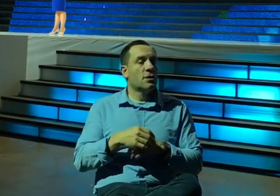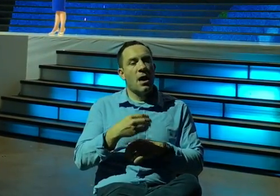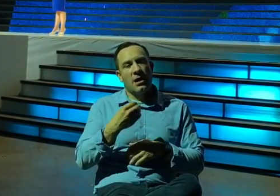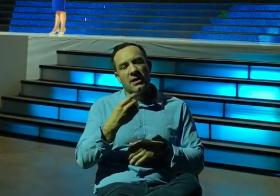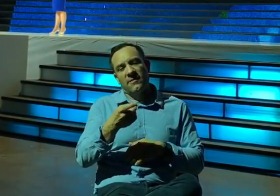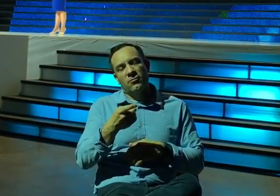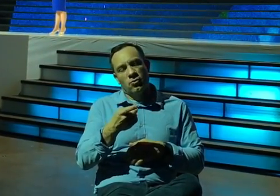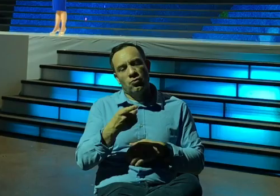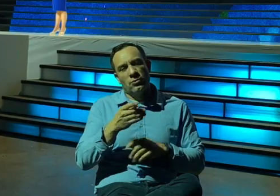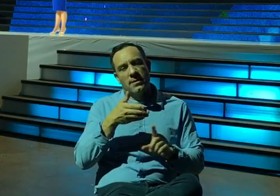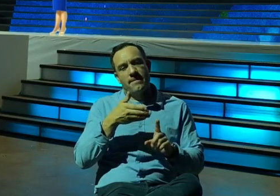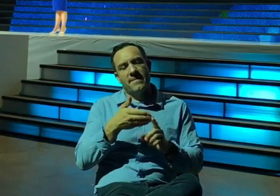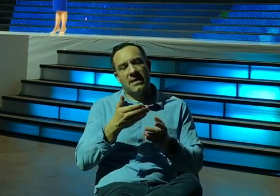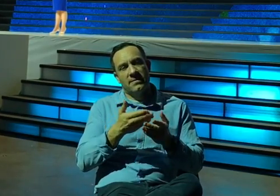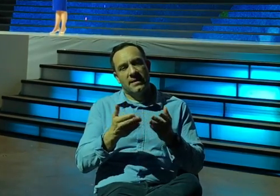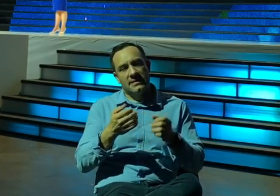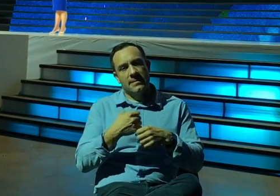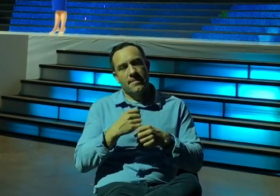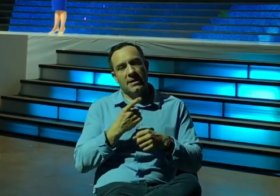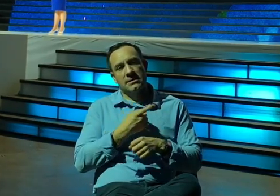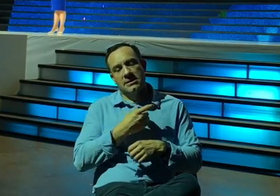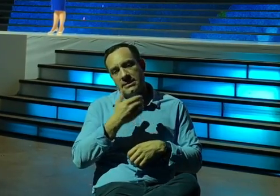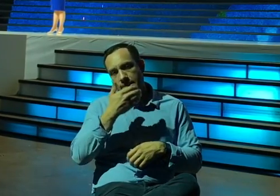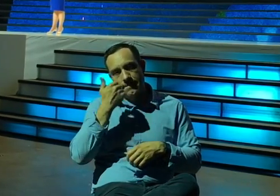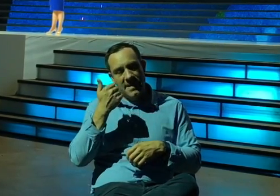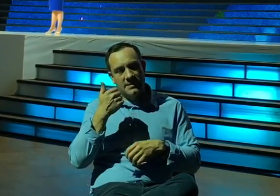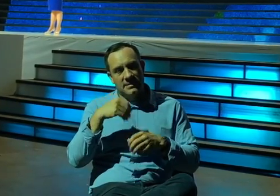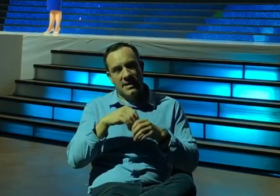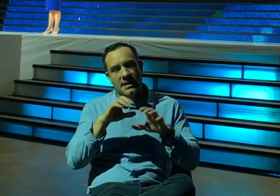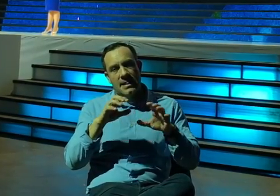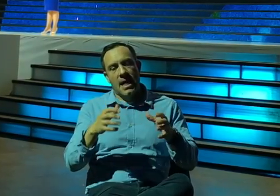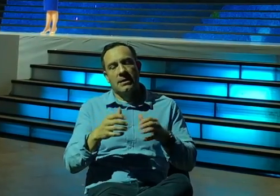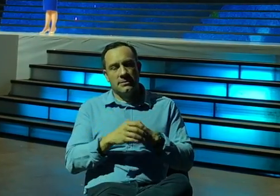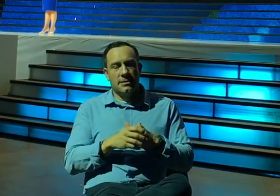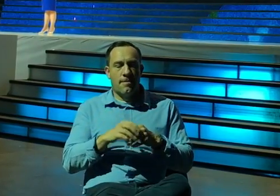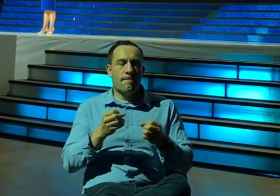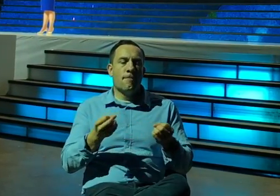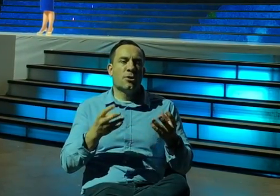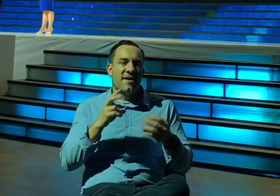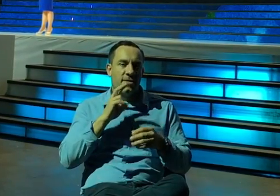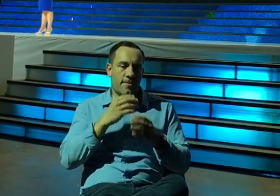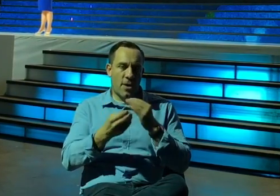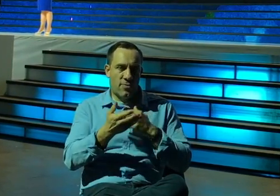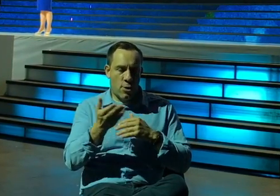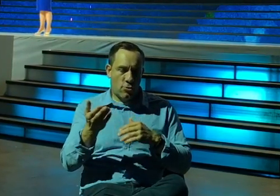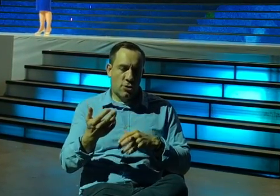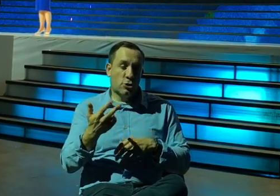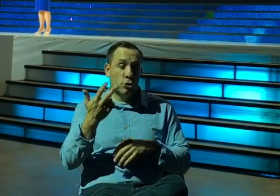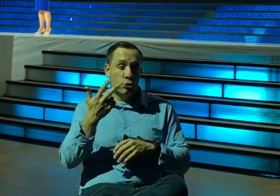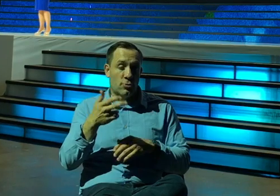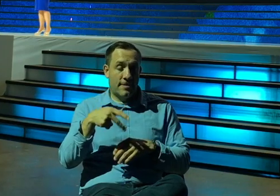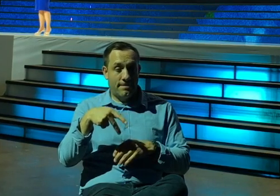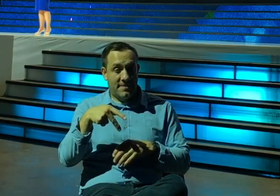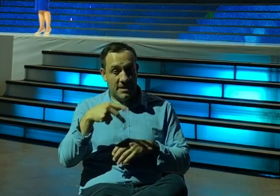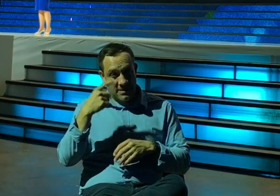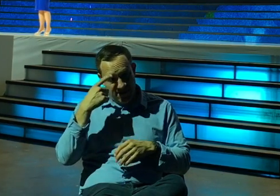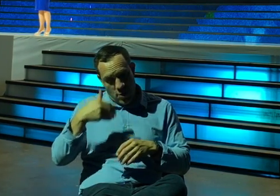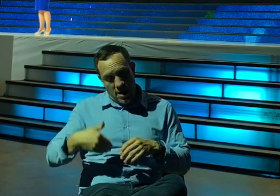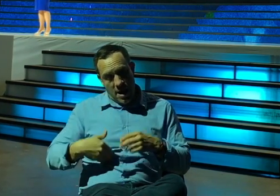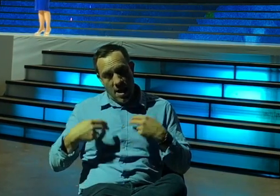what makes this the best-in-class multi out there. There are 3 P's for gut health: